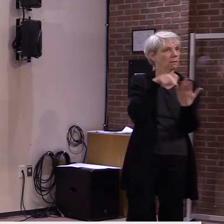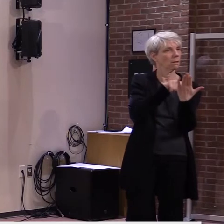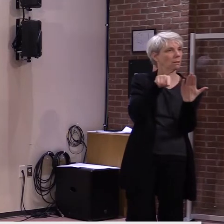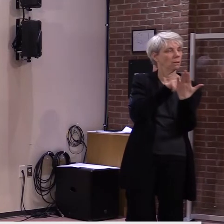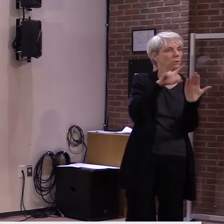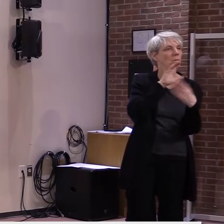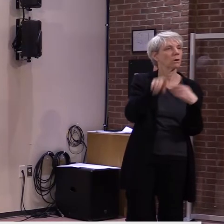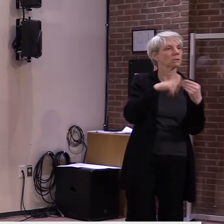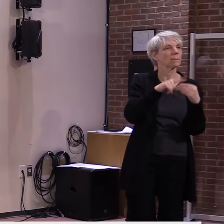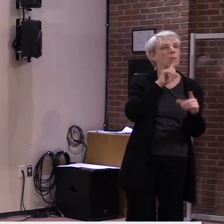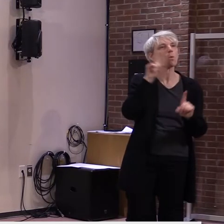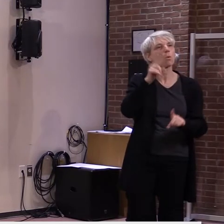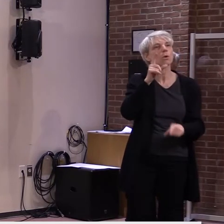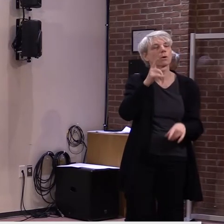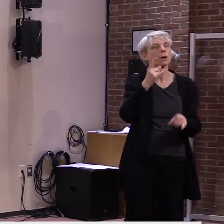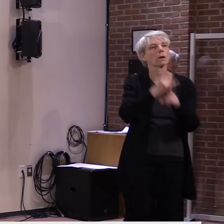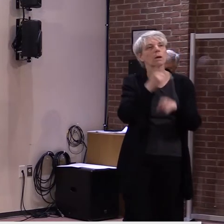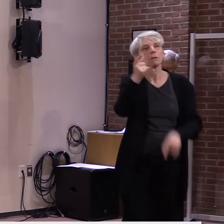All right, thank you, Governor.